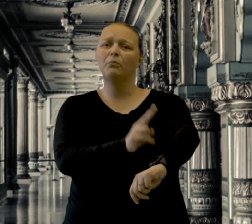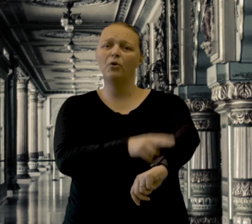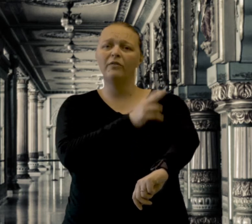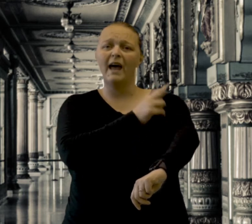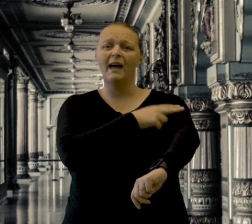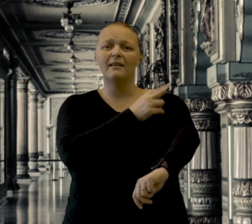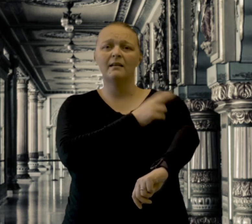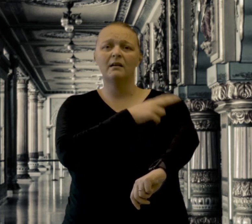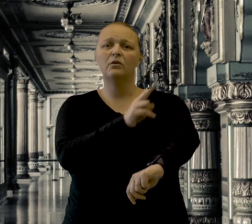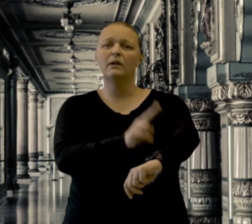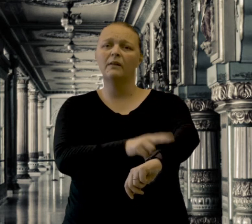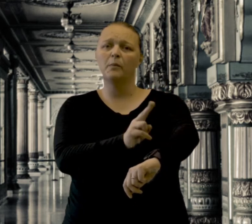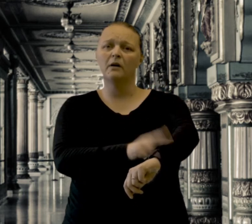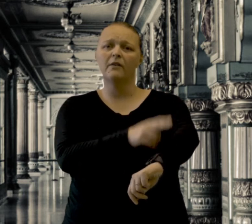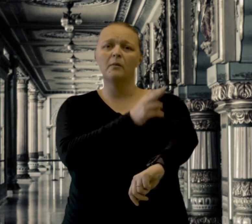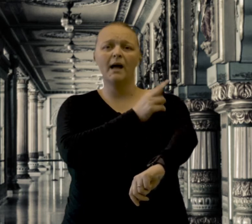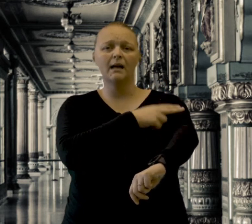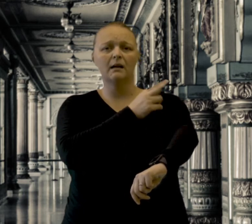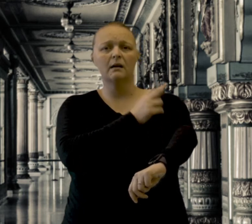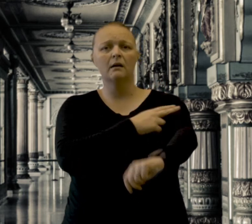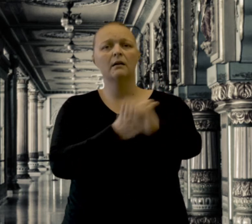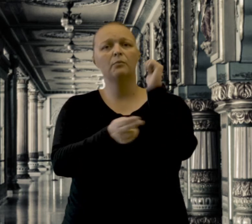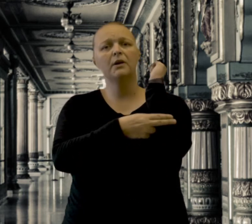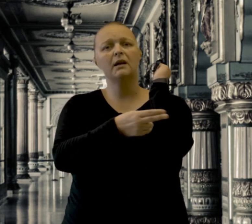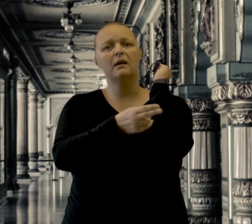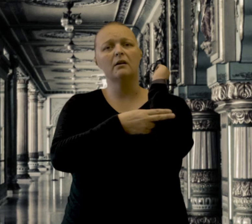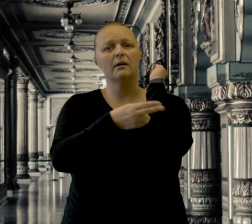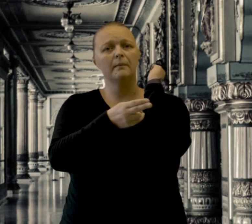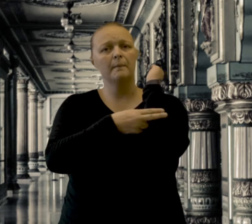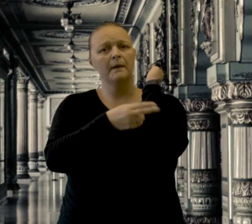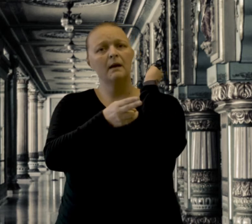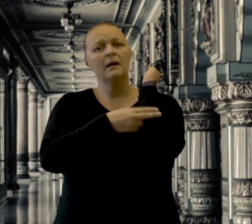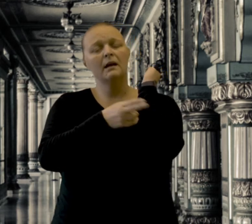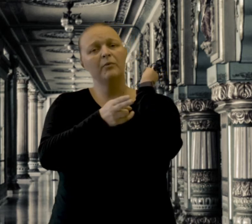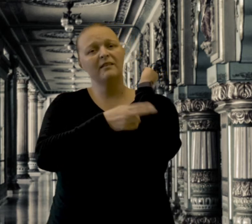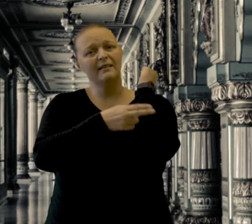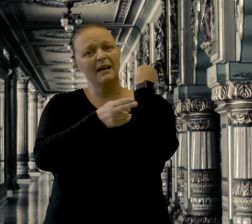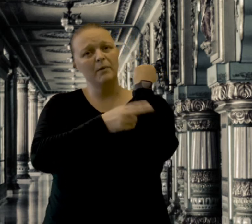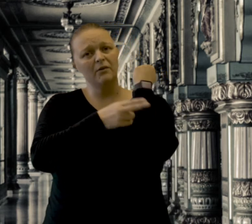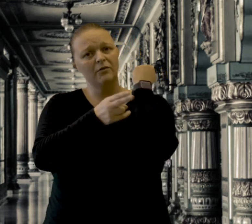move that to another part of our body. Let's put it here. Keep the steady beat